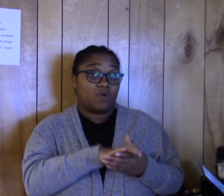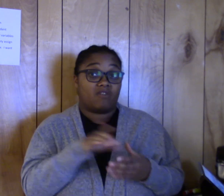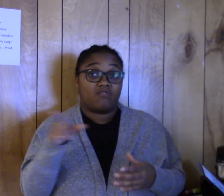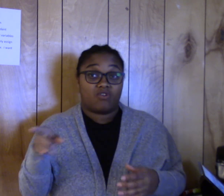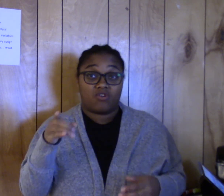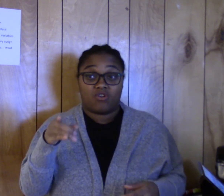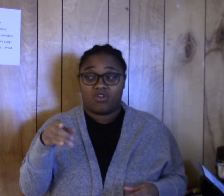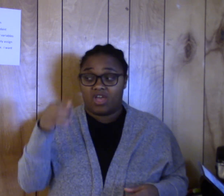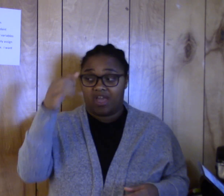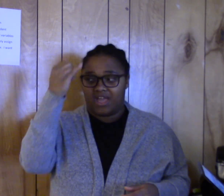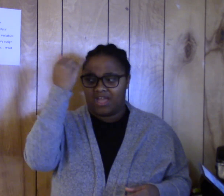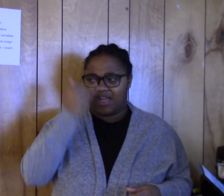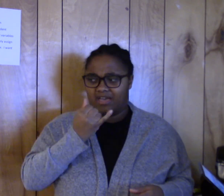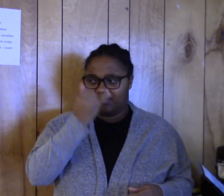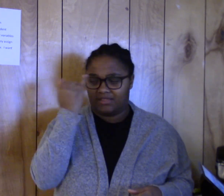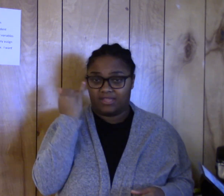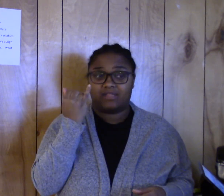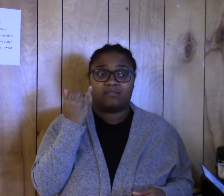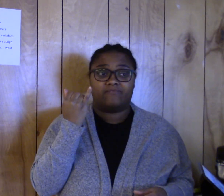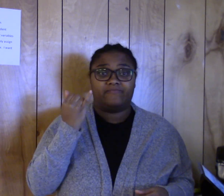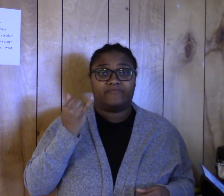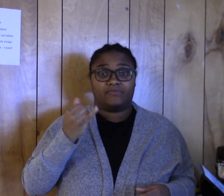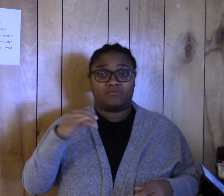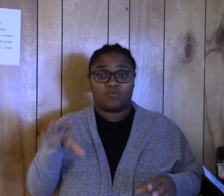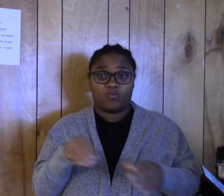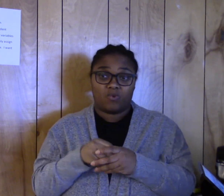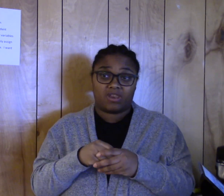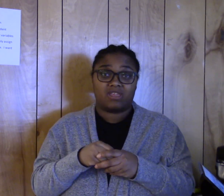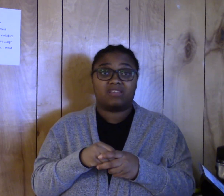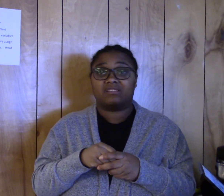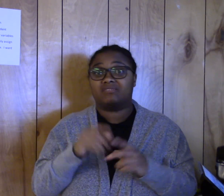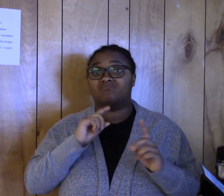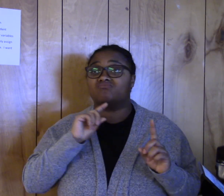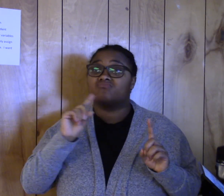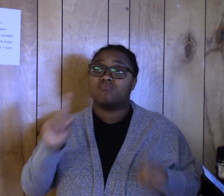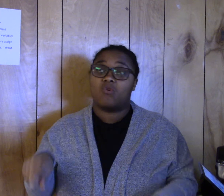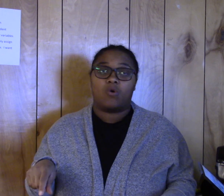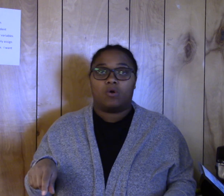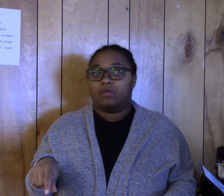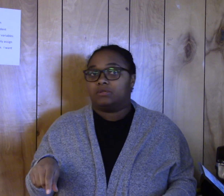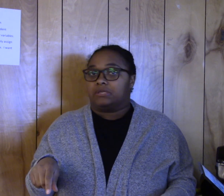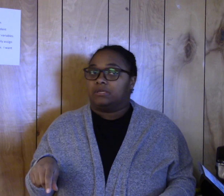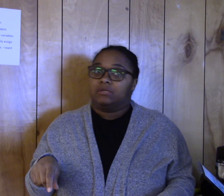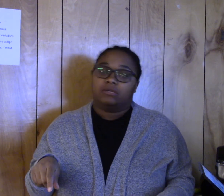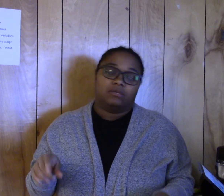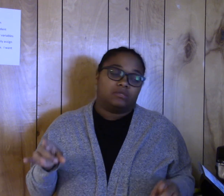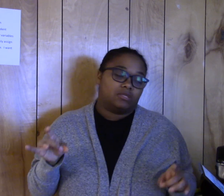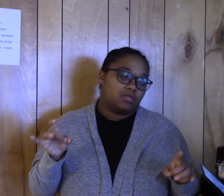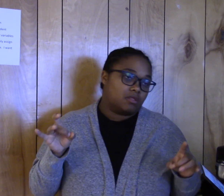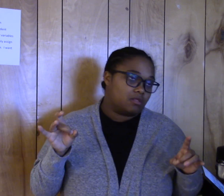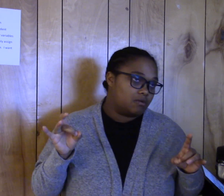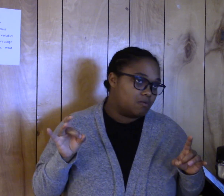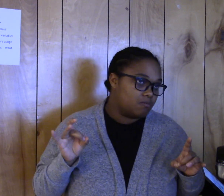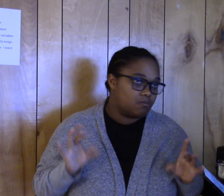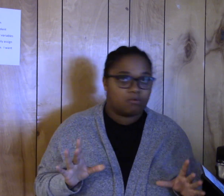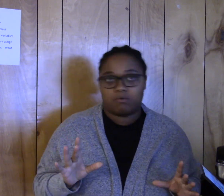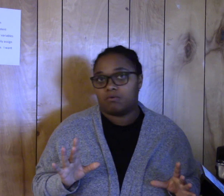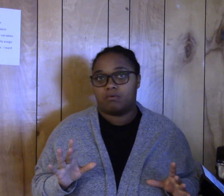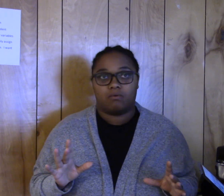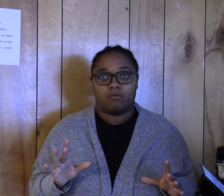I remember sitting there thinking, I'm going to die before this thing is over. The thing that's good about it is that I did not blame my